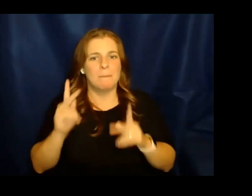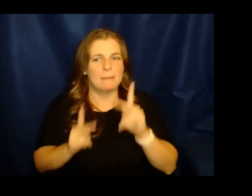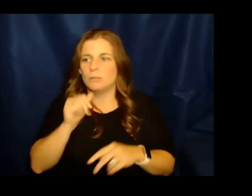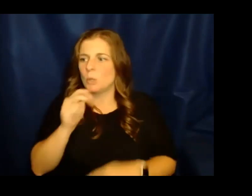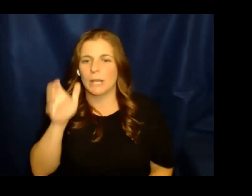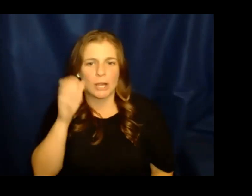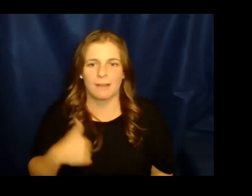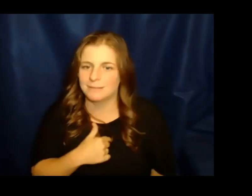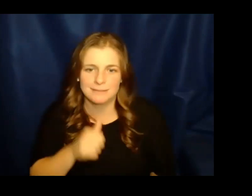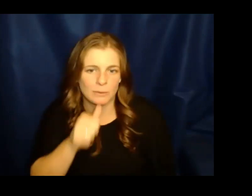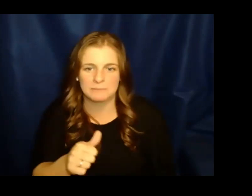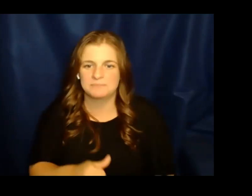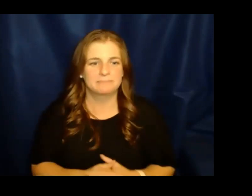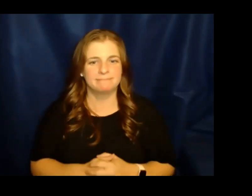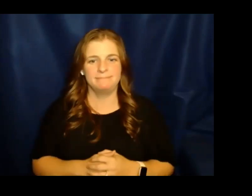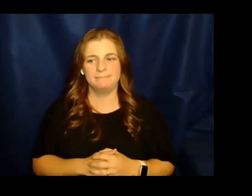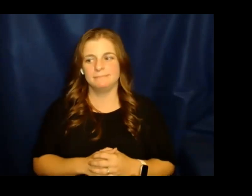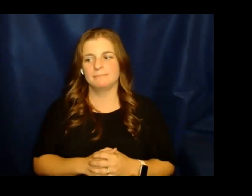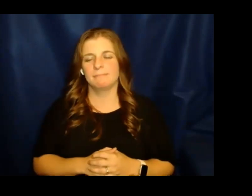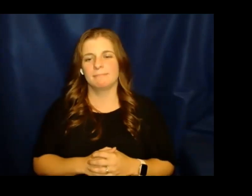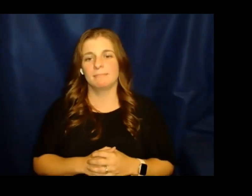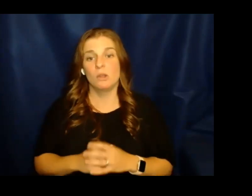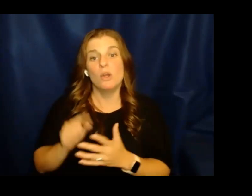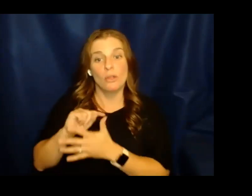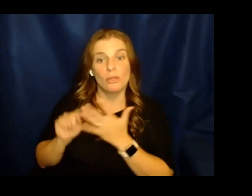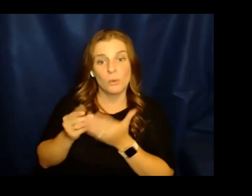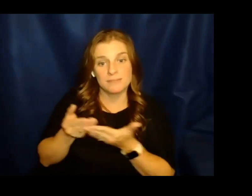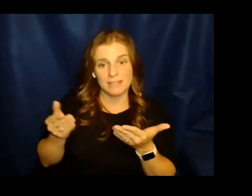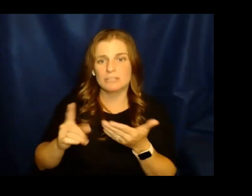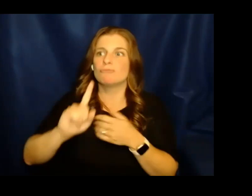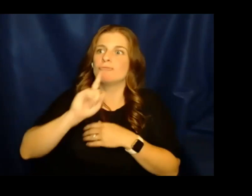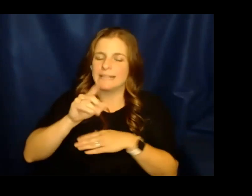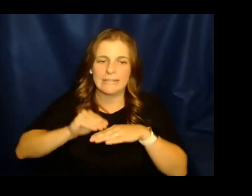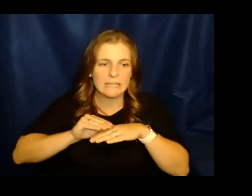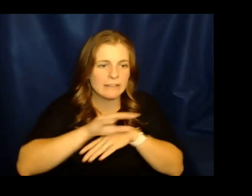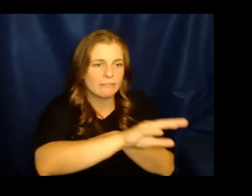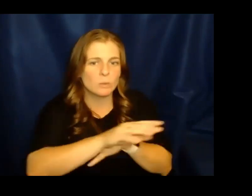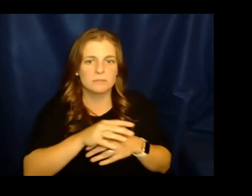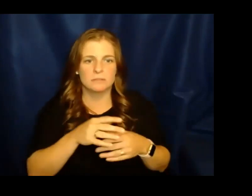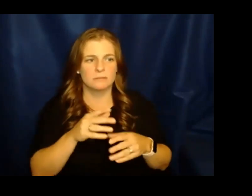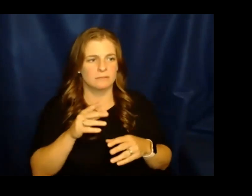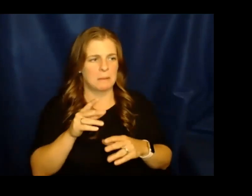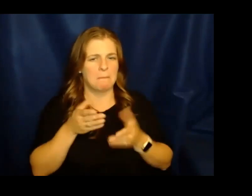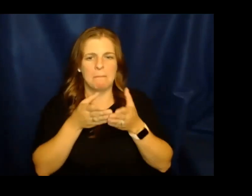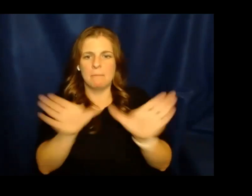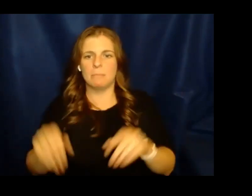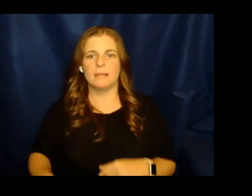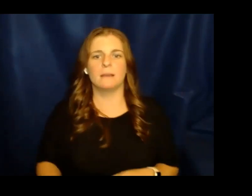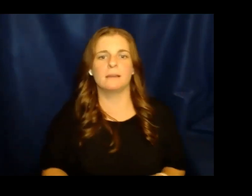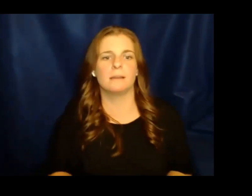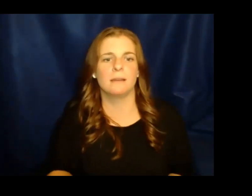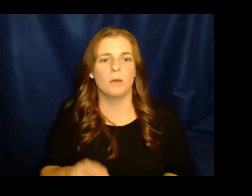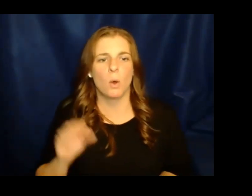us. Those things really influence the court of public opinion. And we all know